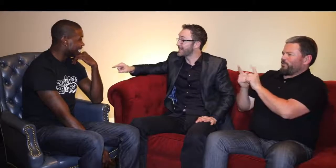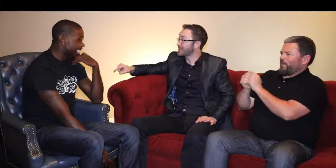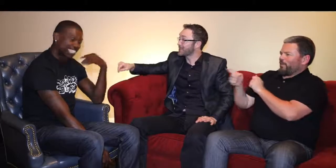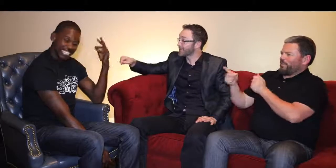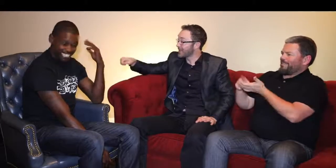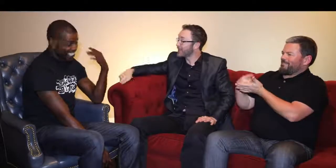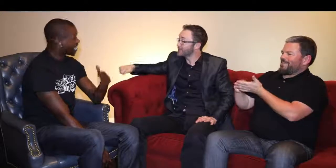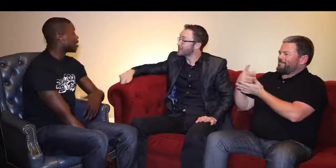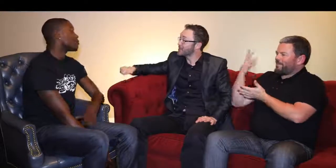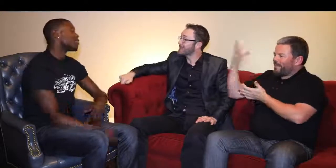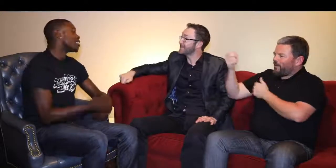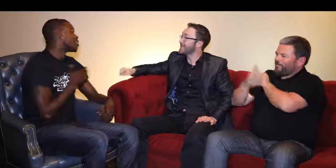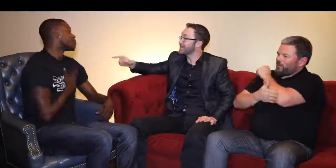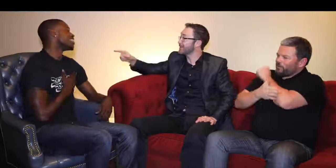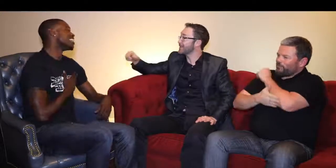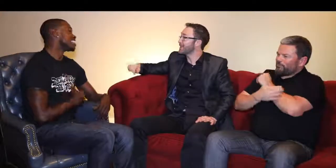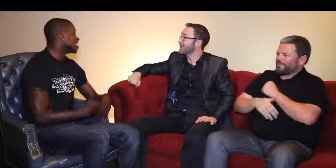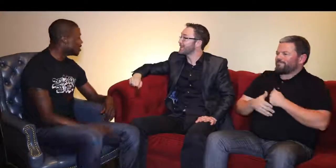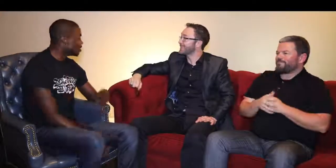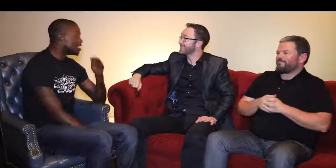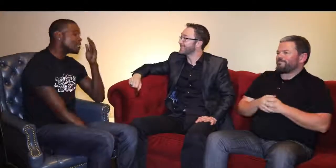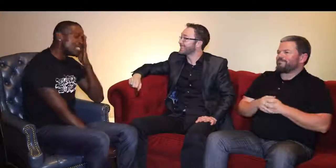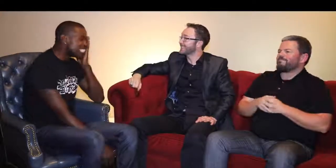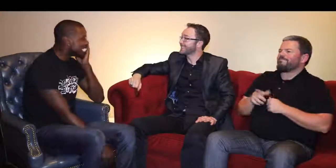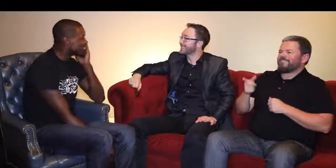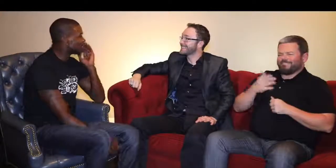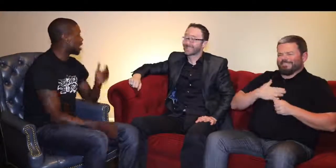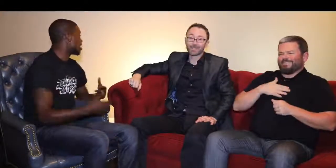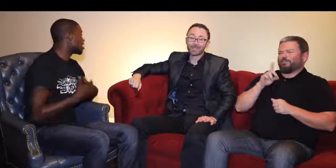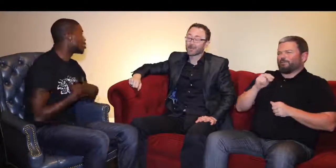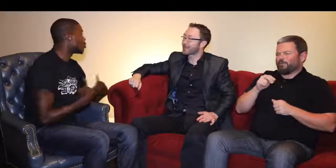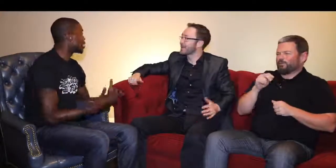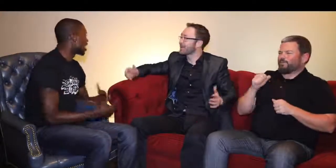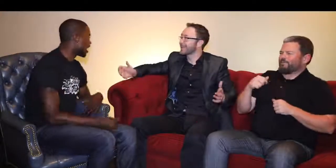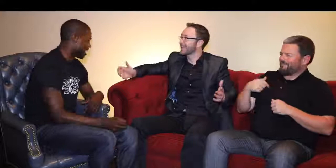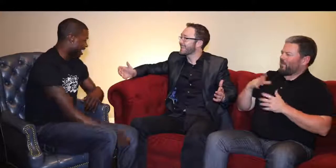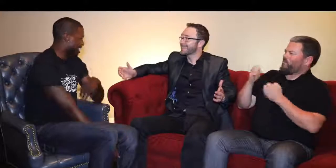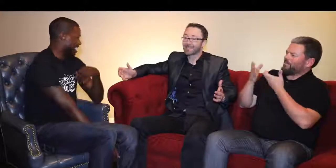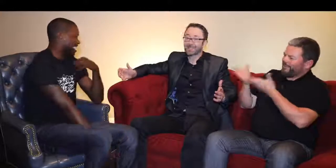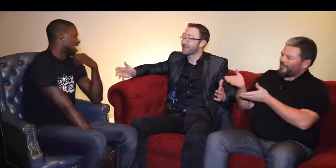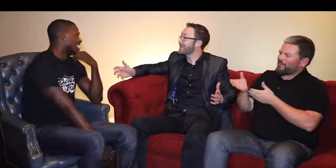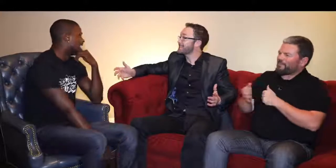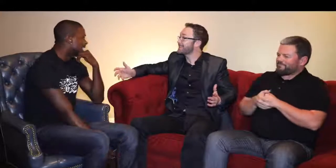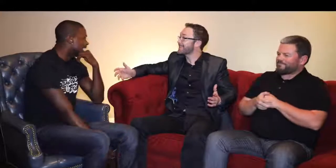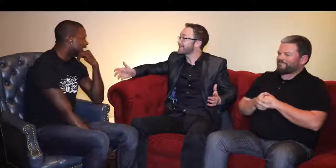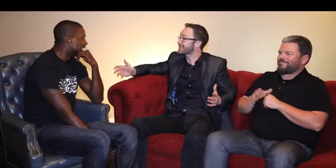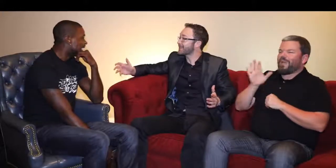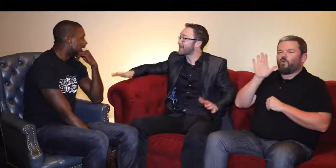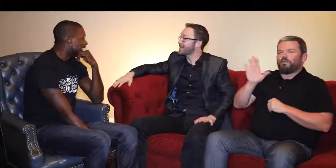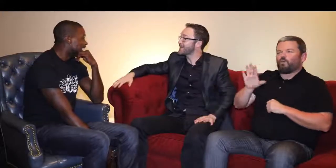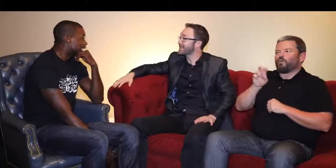country. I will be there to you. Peer do. Peer do. do a guy. Let's go. Where's next? I'm there.